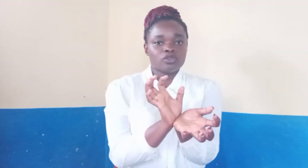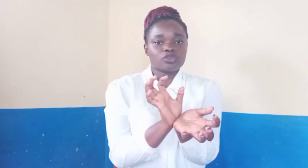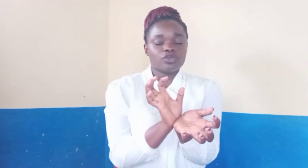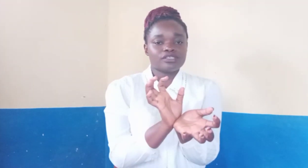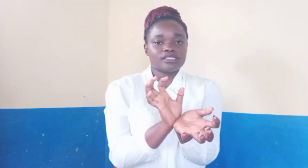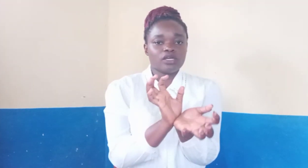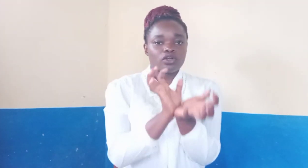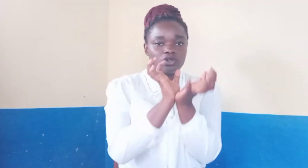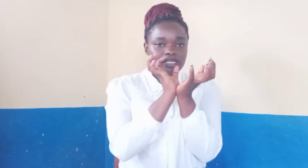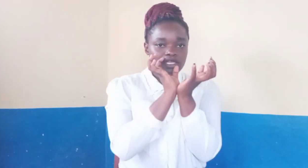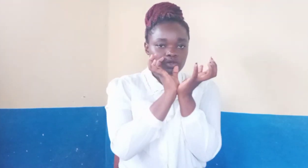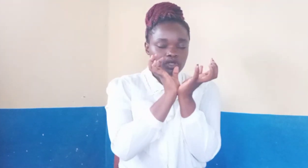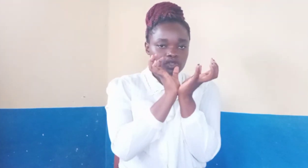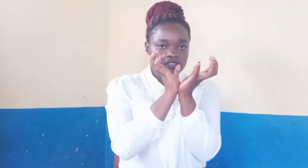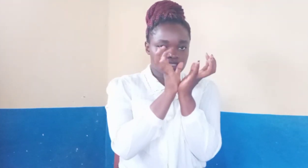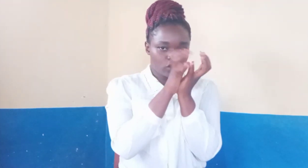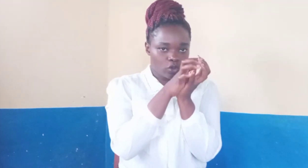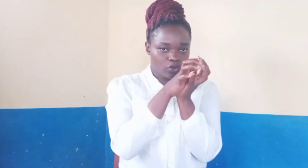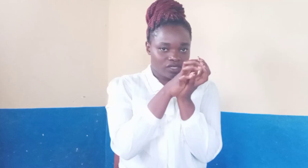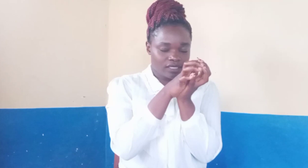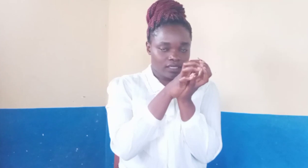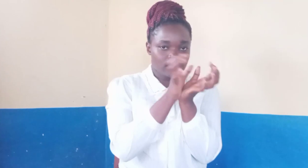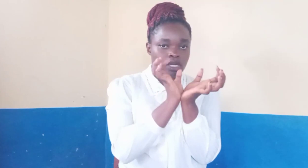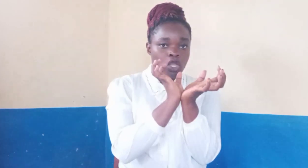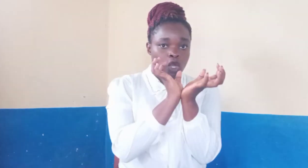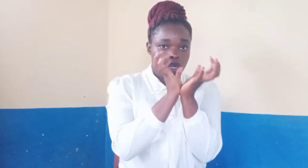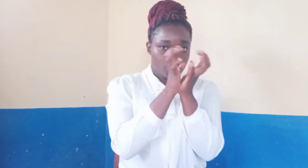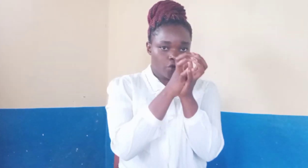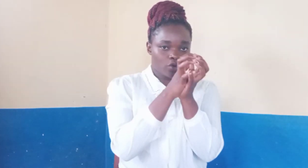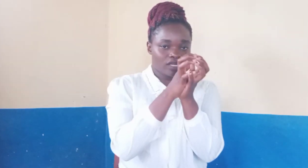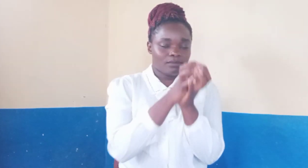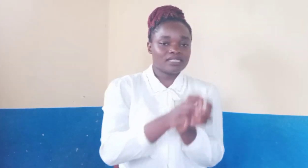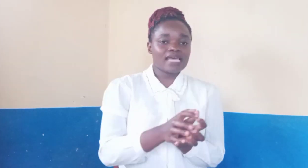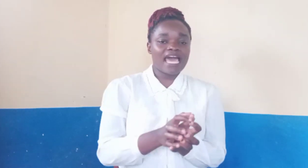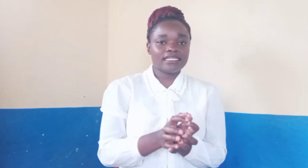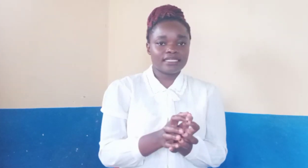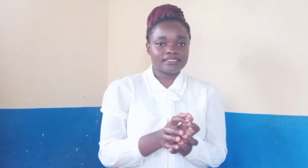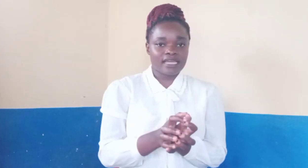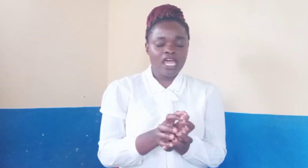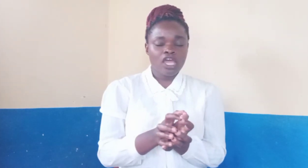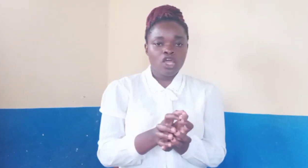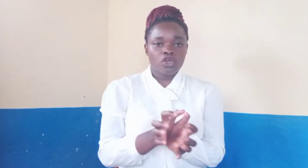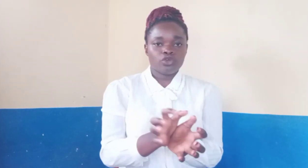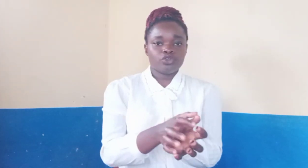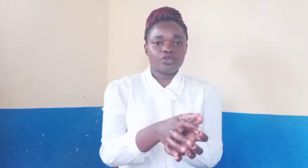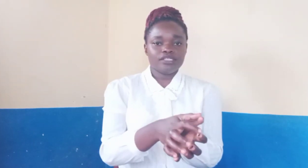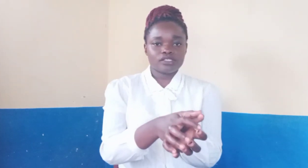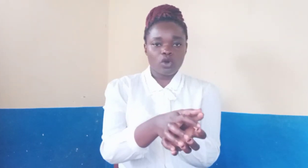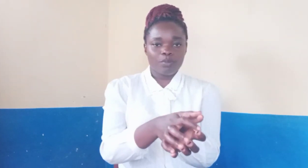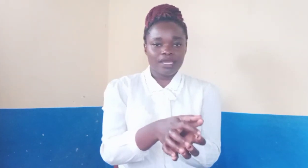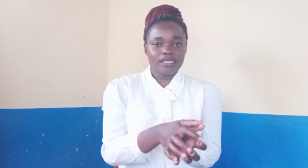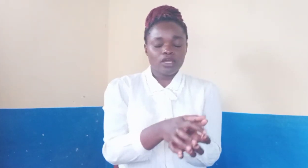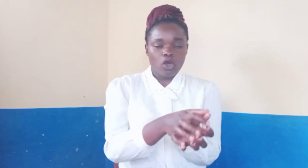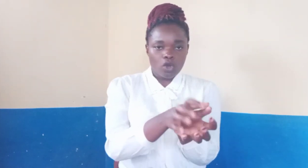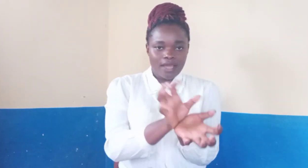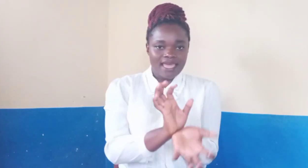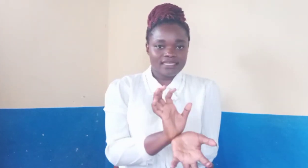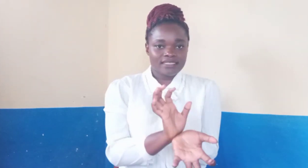So, you see crocodile, you close, crocodile. Crocodile, but alligator, you do it open.